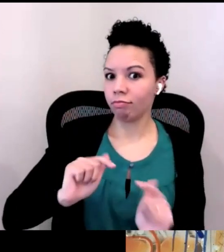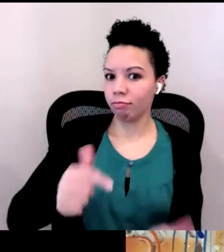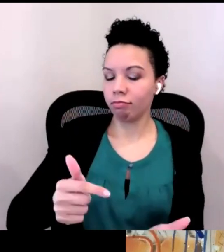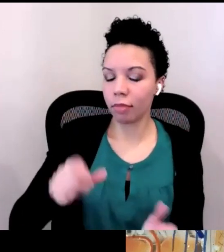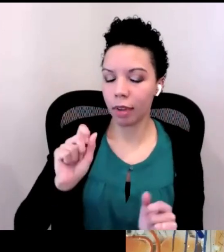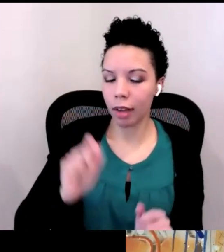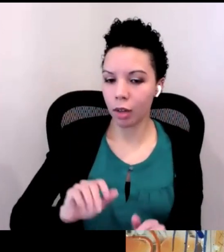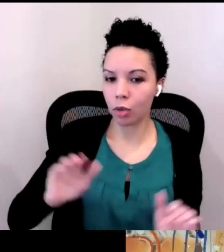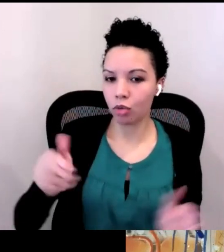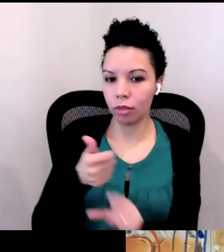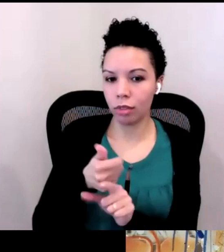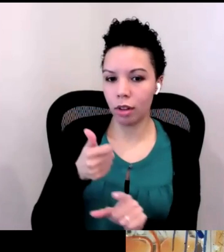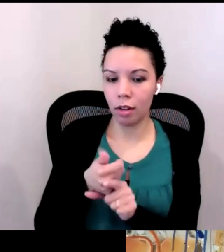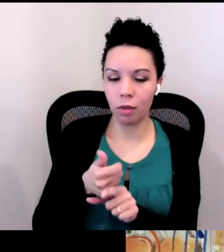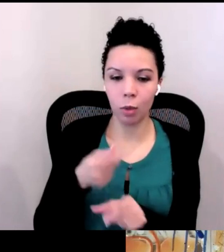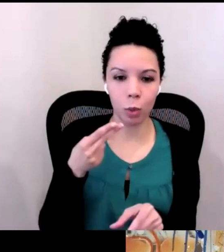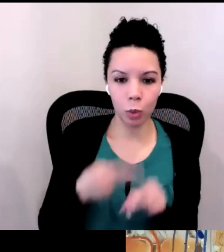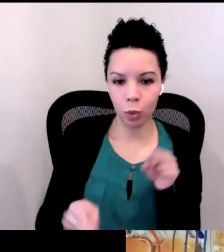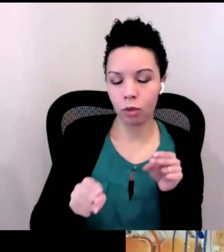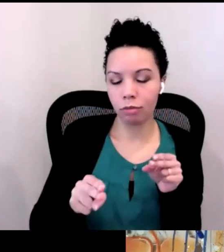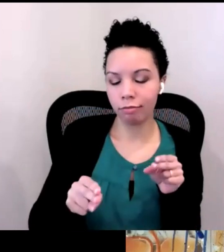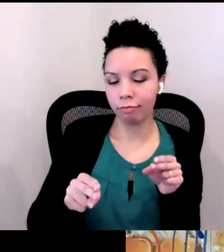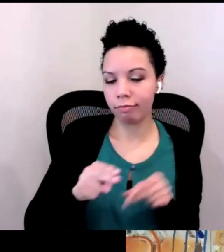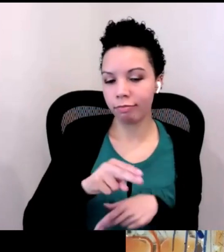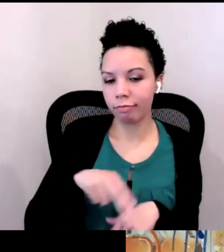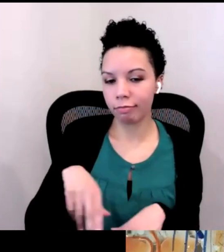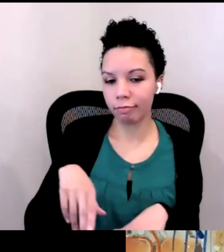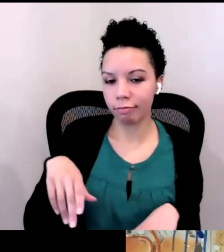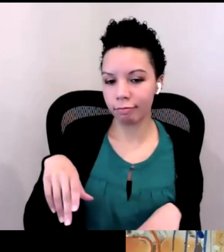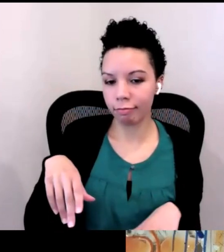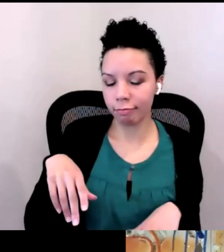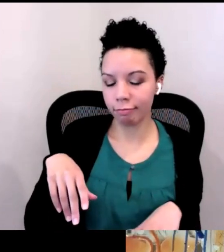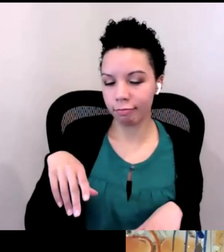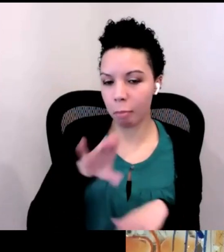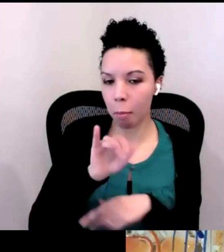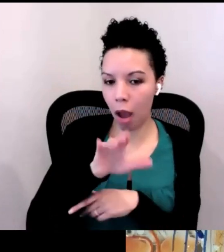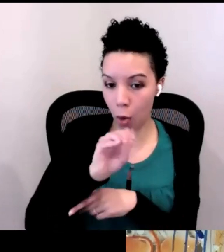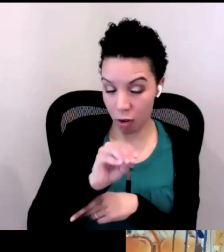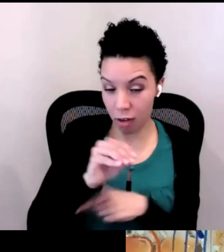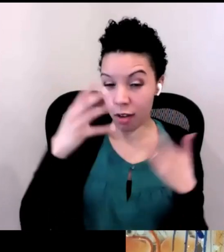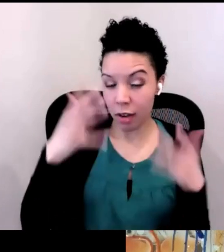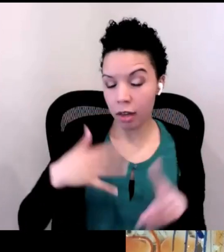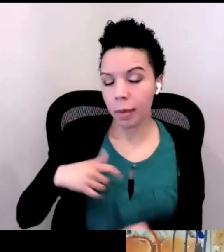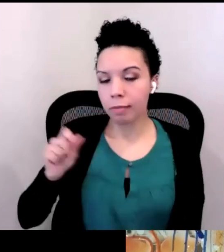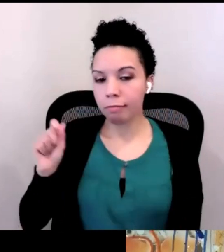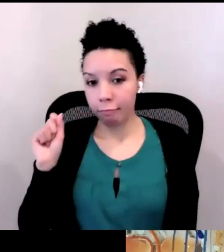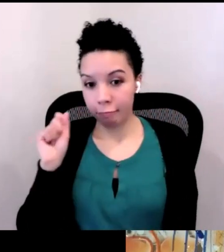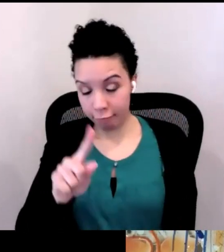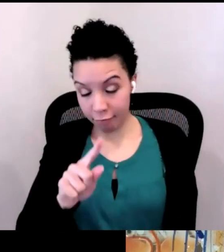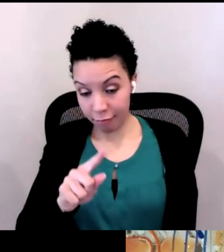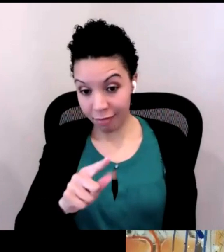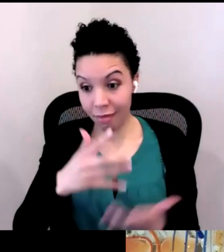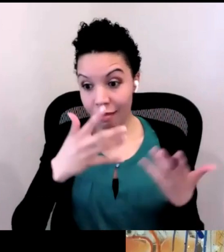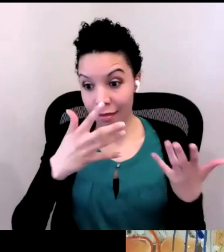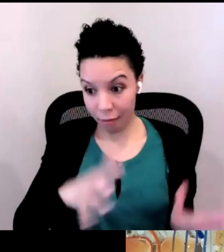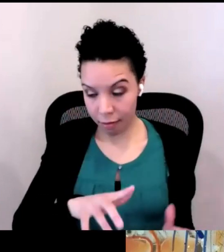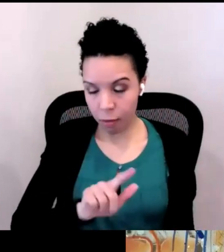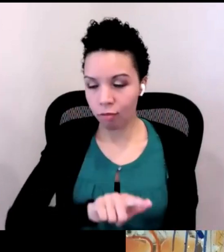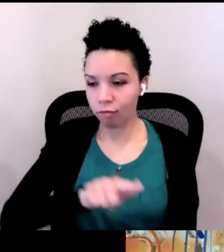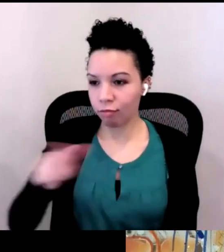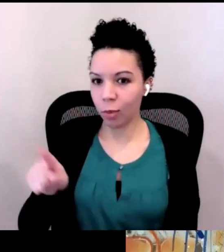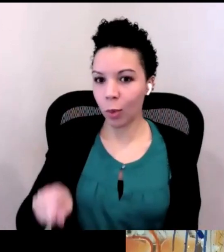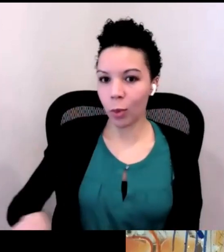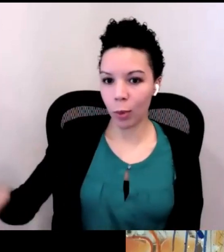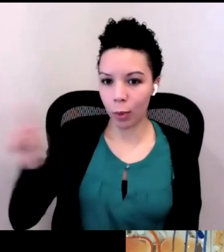quick bio, and then I have a question for her, and then we'll start taking questions from all of you. And let me just say it while I'm thinking of it, students,